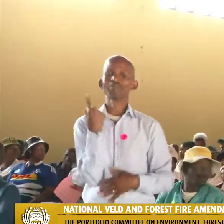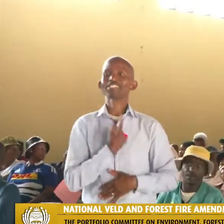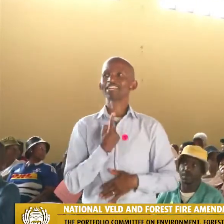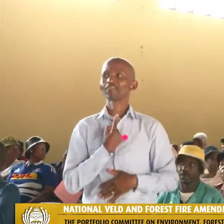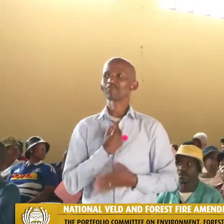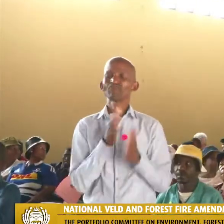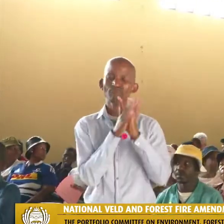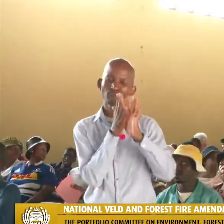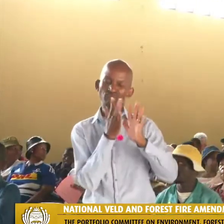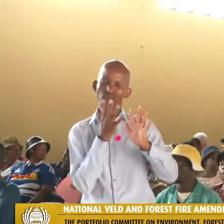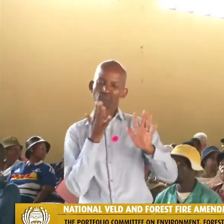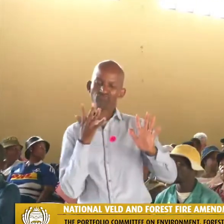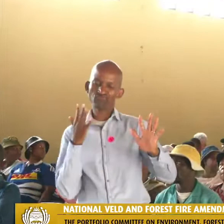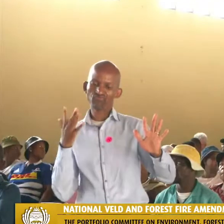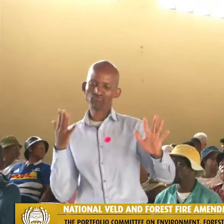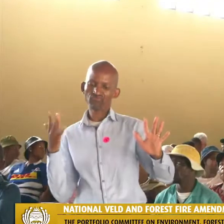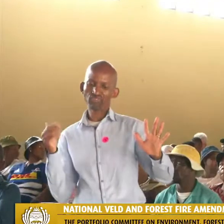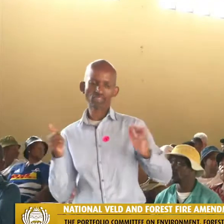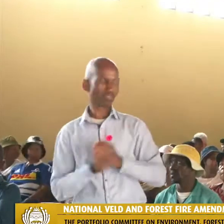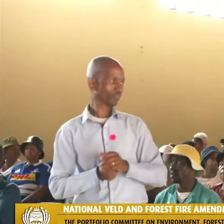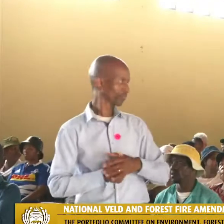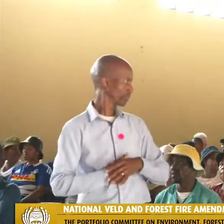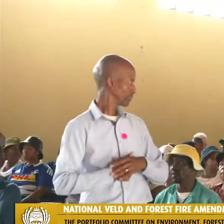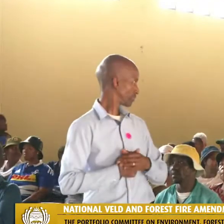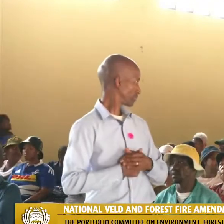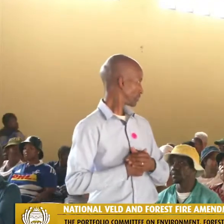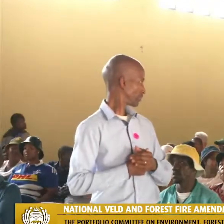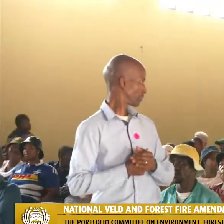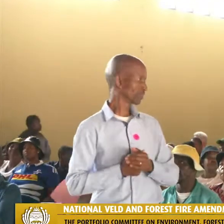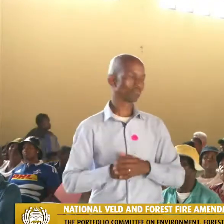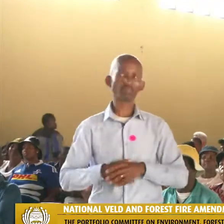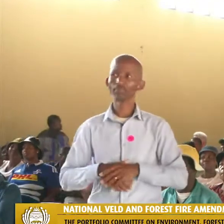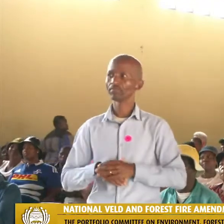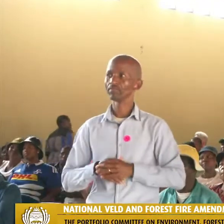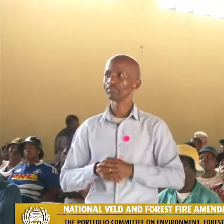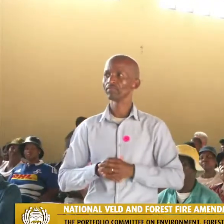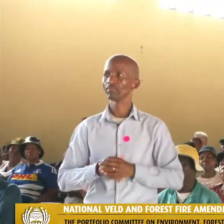Ke bona gore go na le batho ba le gore ba iketse tlhoko ko morago.